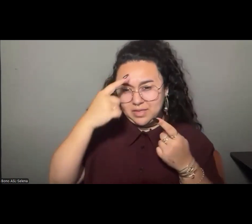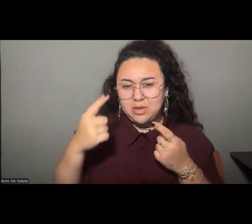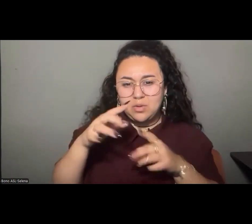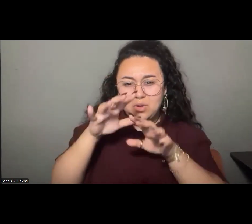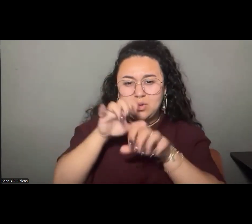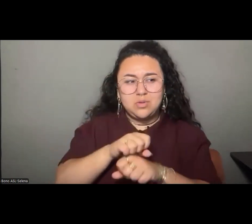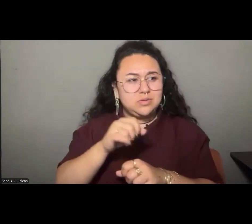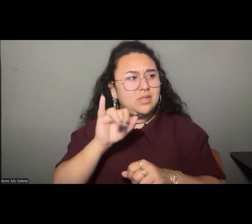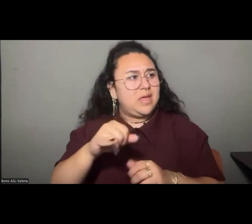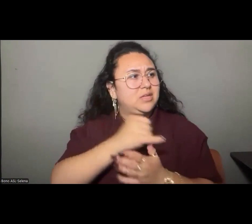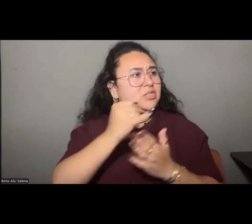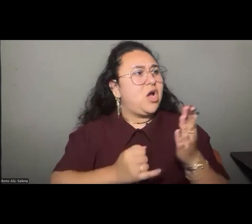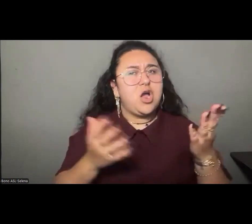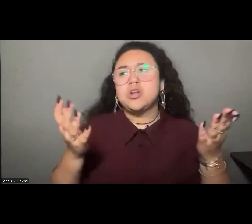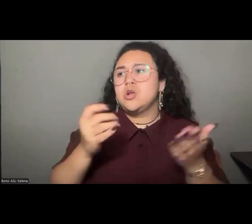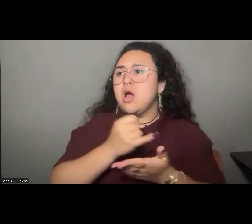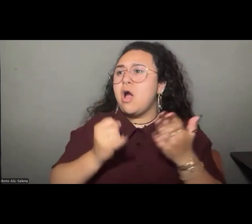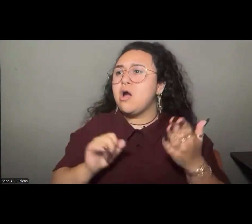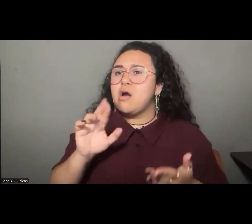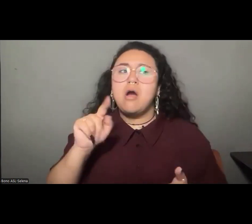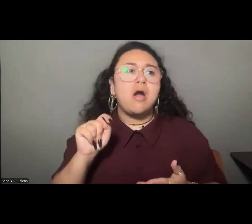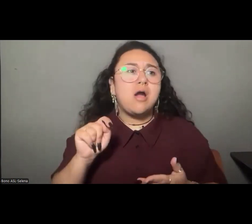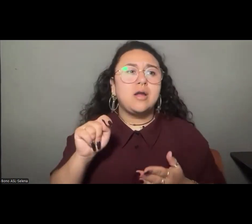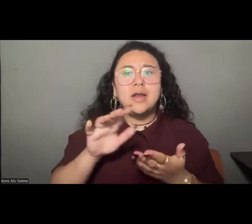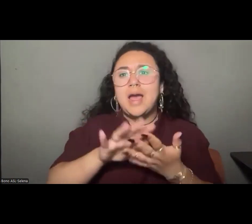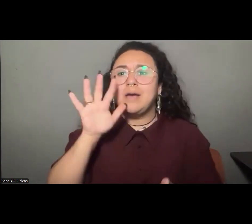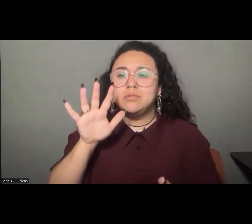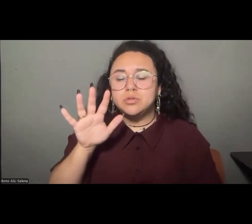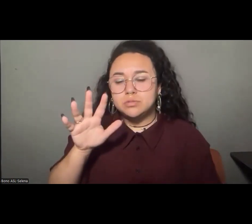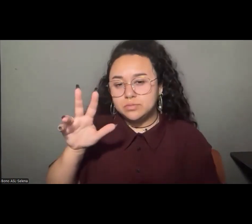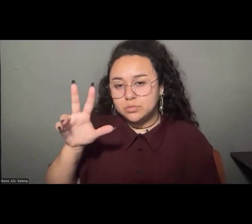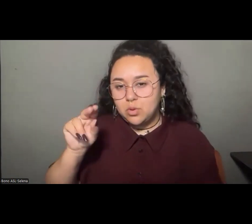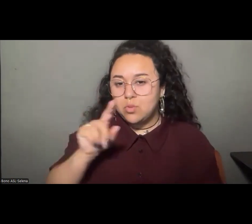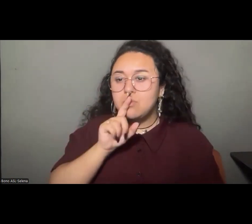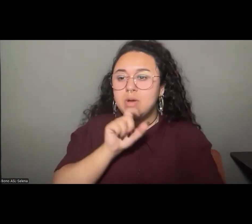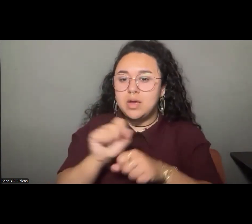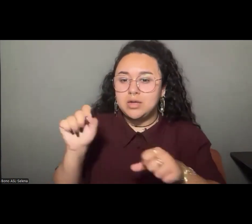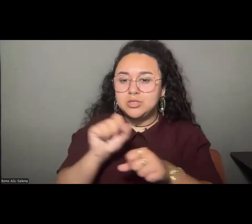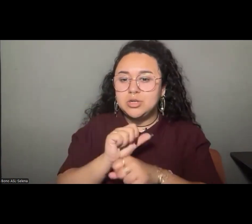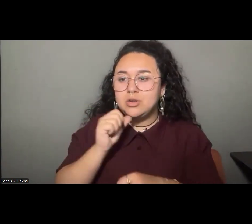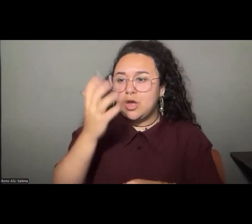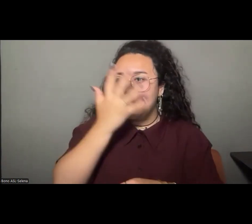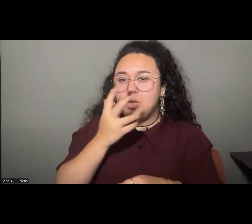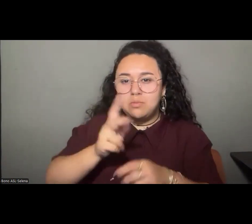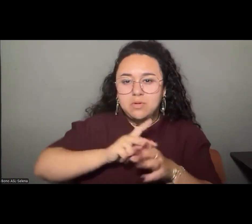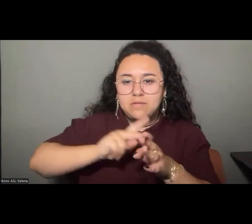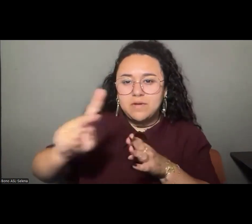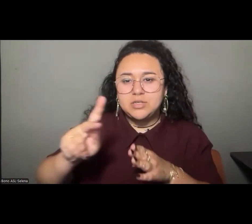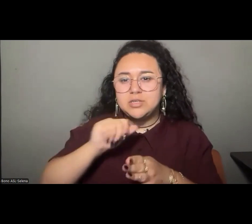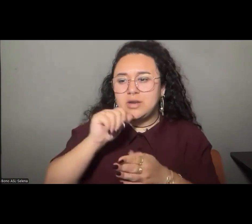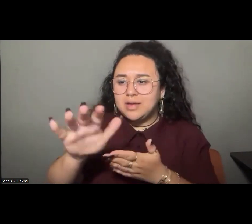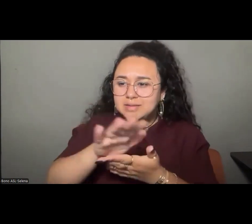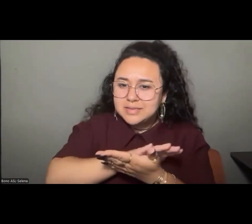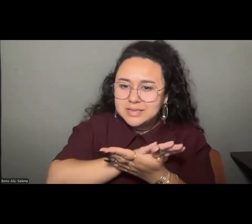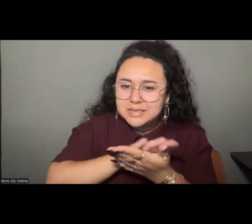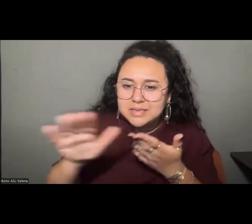it's art, it's abstract. And I was like, no, it's actually, it doesn't look professional. It's not sanitized. It's not in a